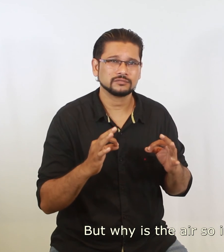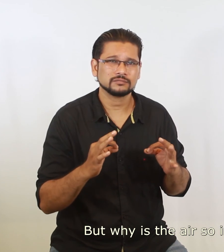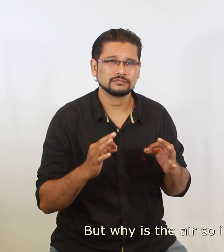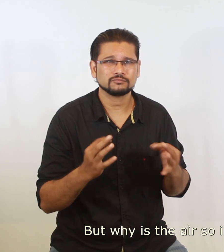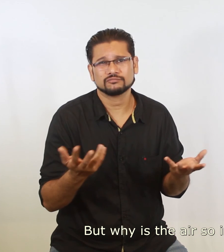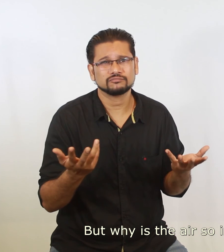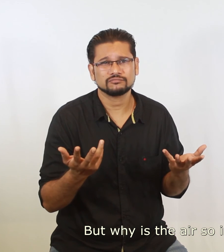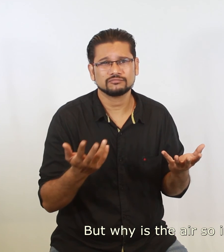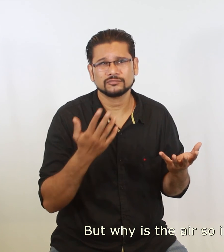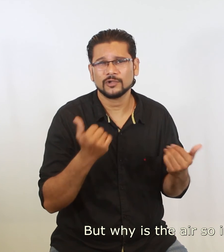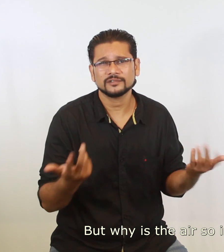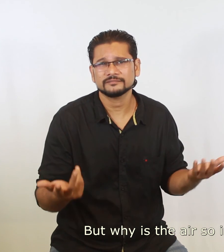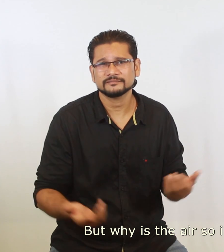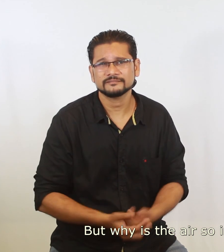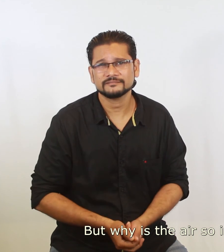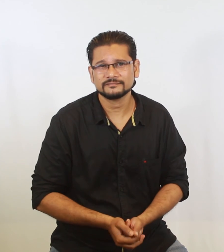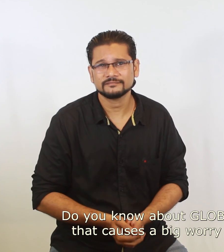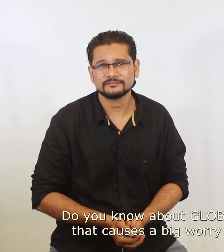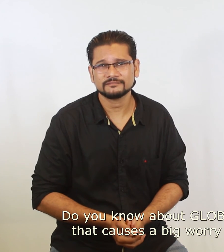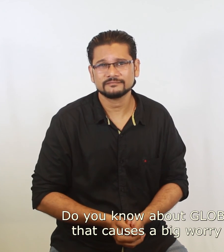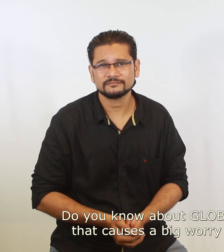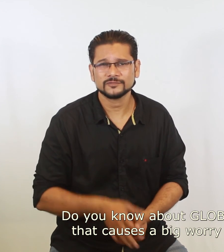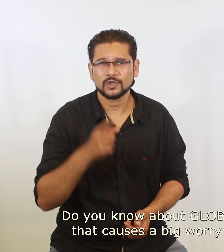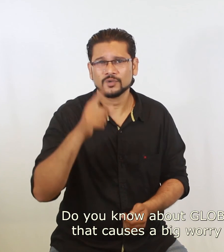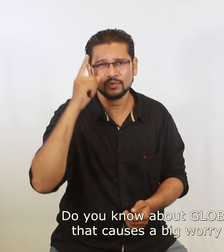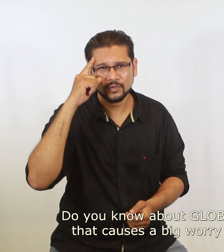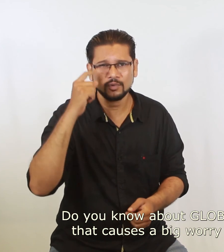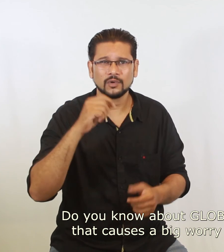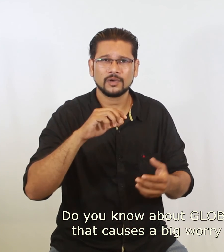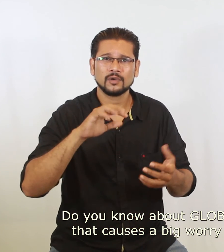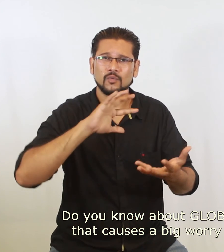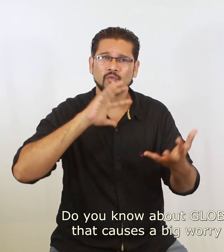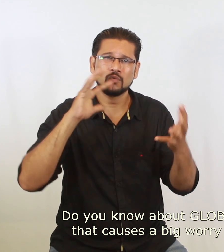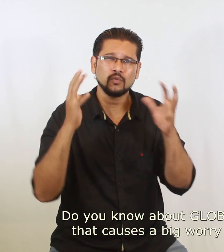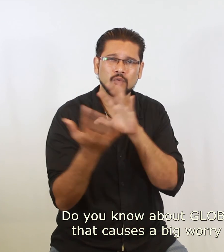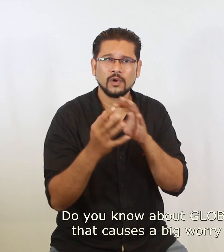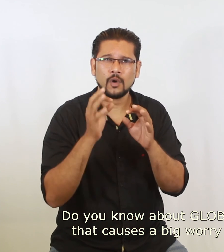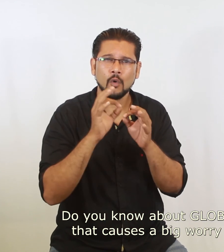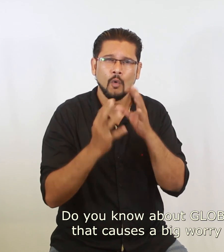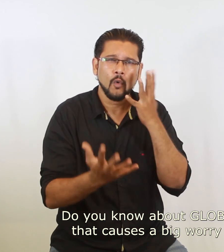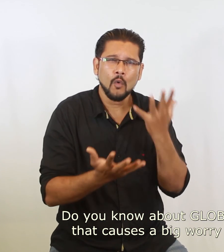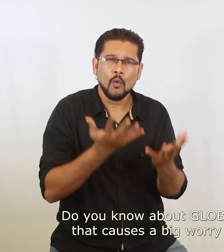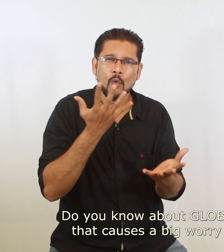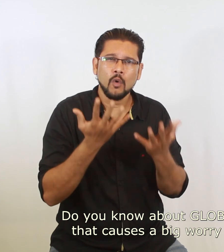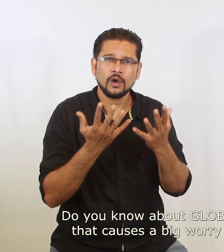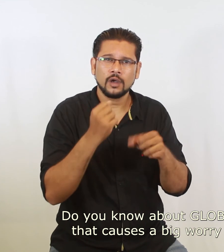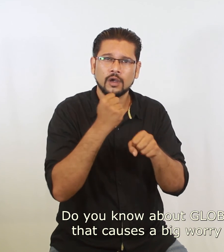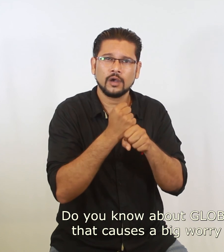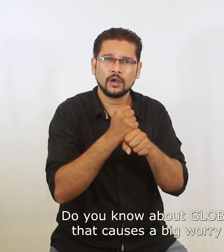But why is the air so important? Do you know about the global warming that causes a big worry to all of